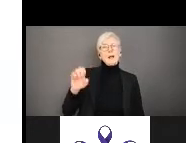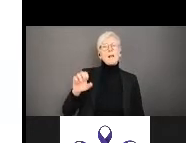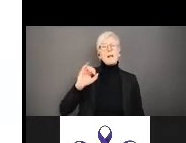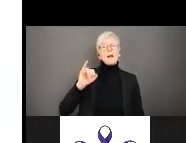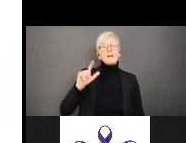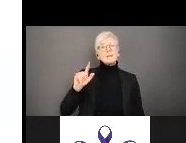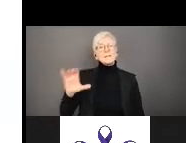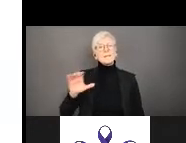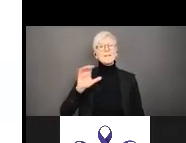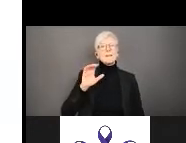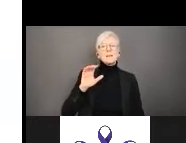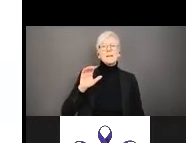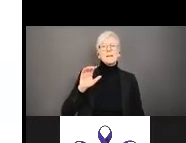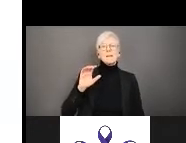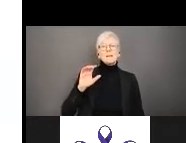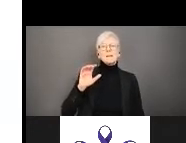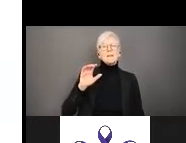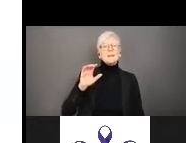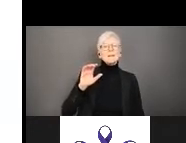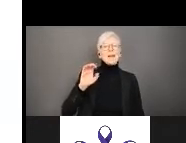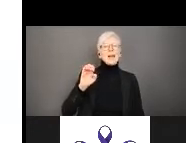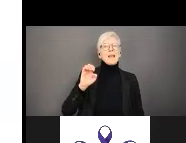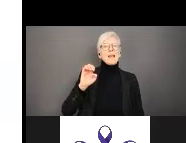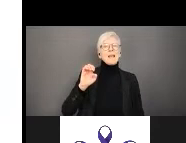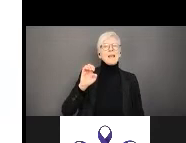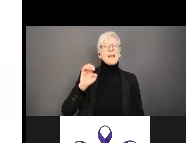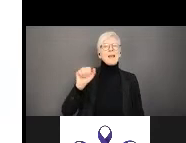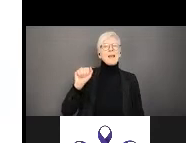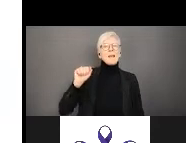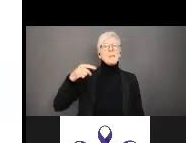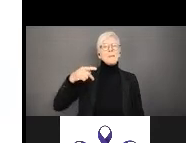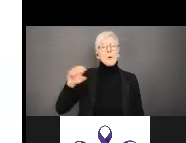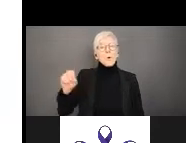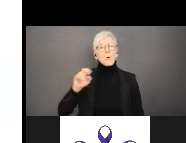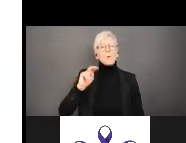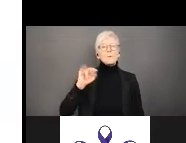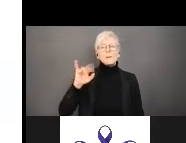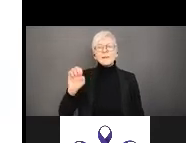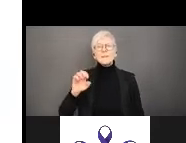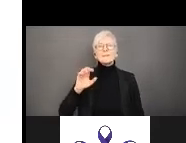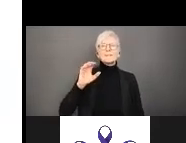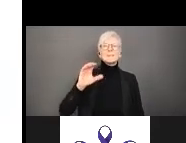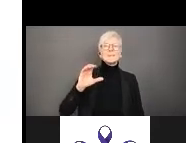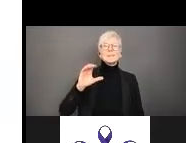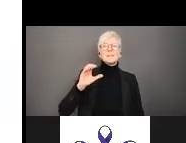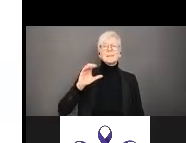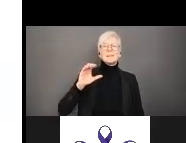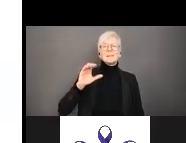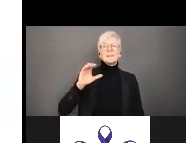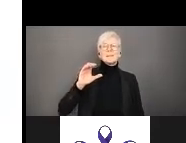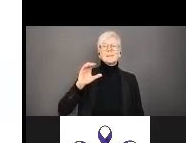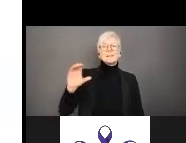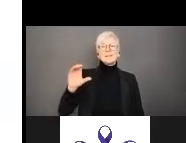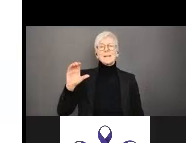so Margaret and Karen, CanAge, the National Initiative for the Care of the Elderly, the Canadian Centre for Elder Law, and also,